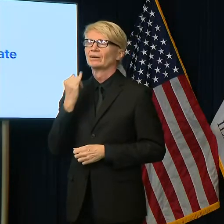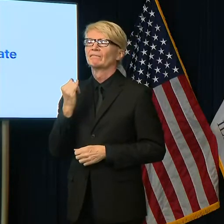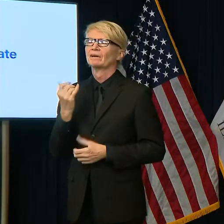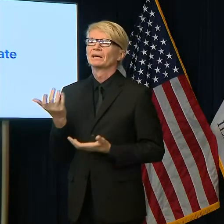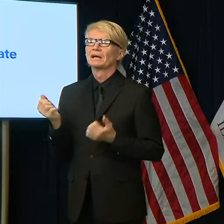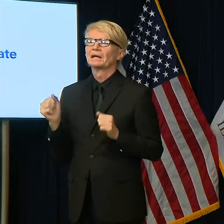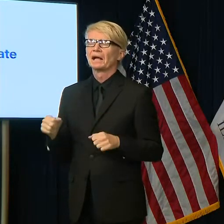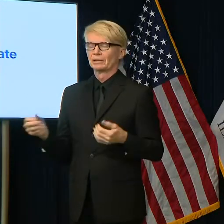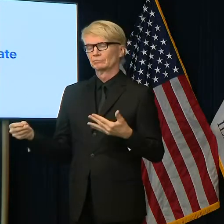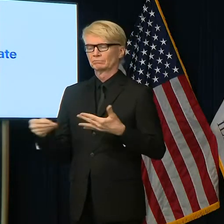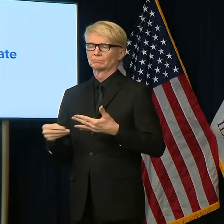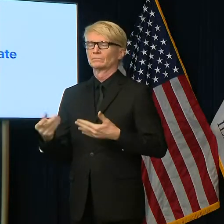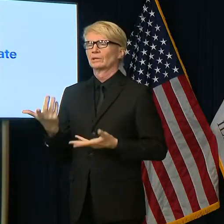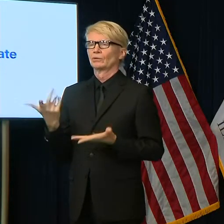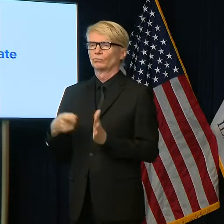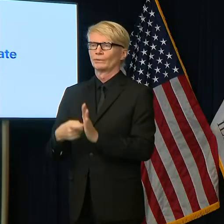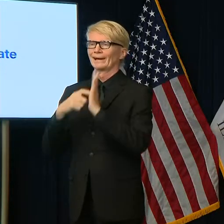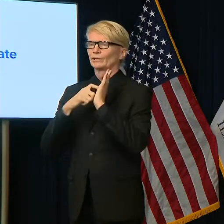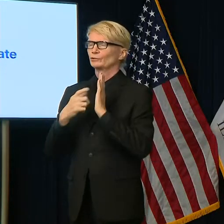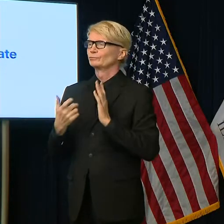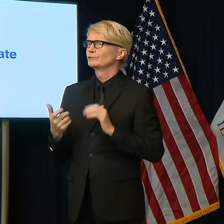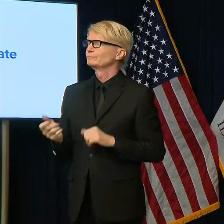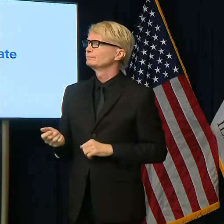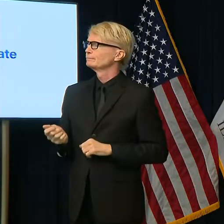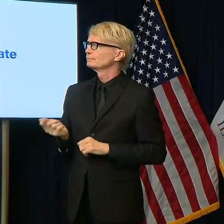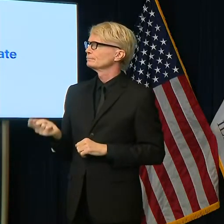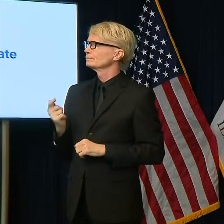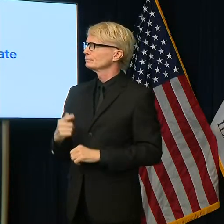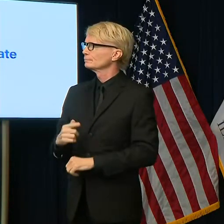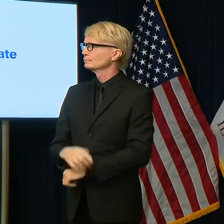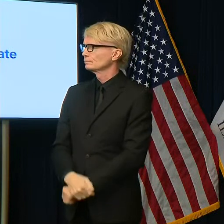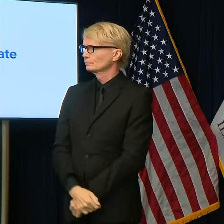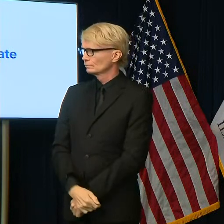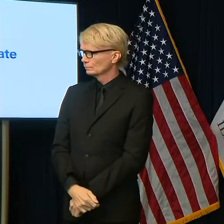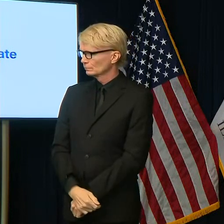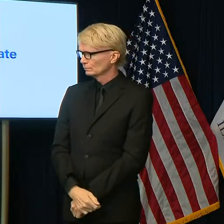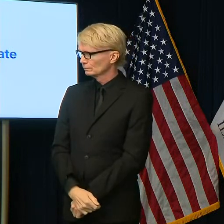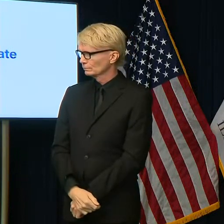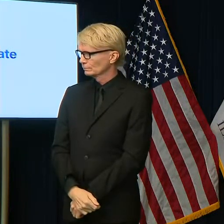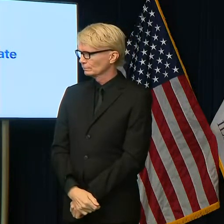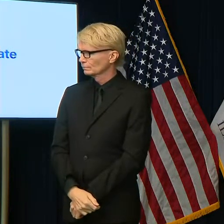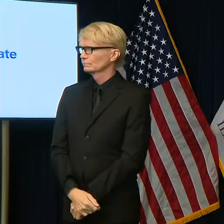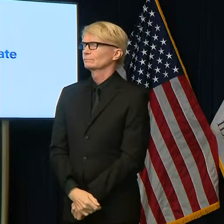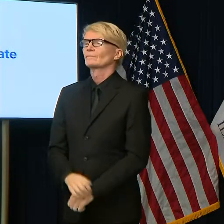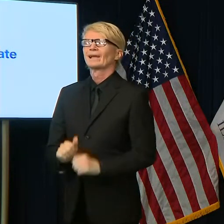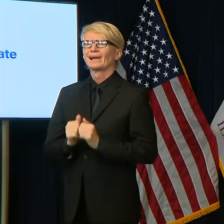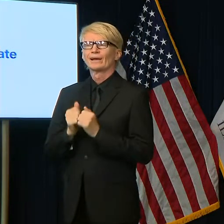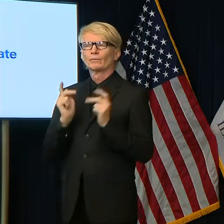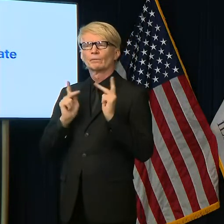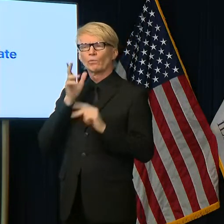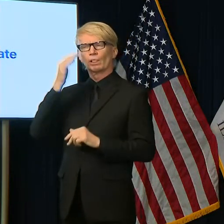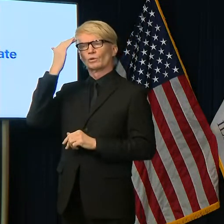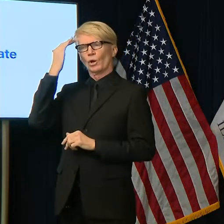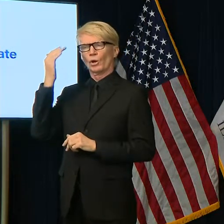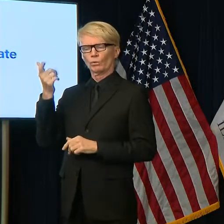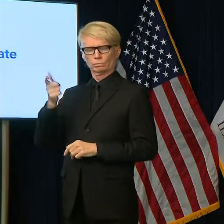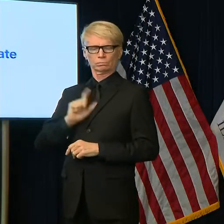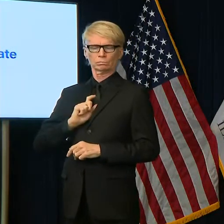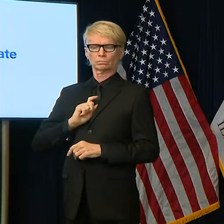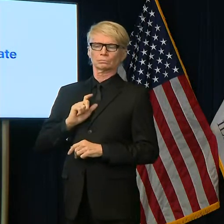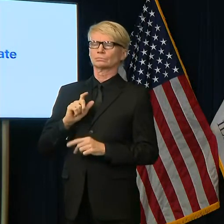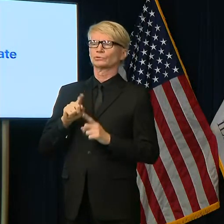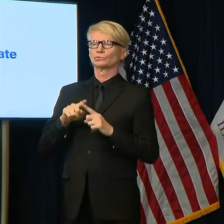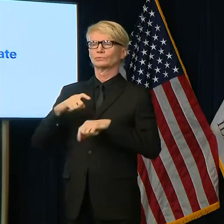there may be some requirement. Alex Fisher is asking how residents can find out when it's their turn to get the vaccine and when will the first doses be given out next